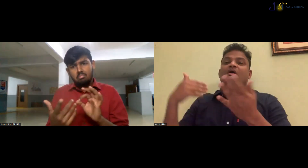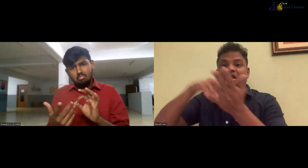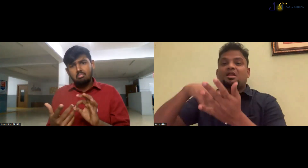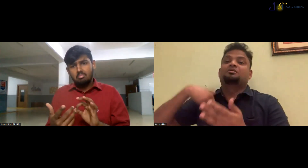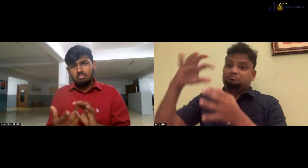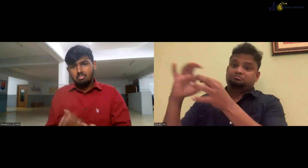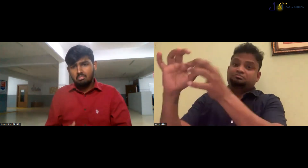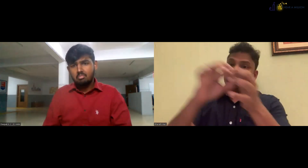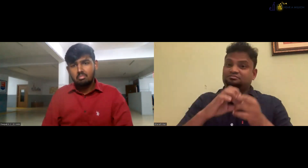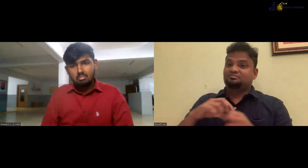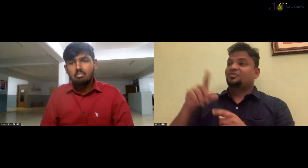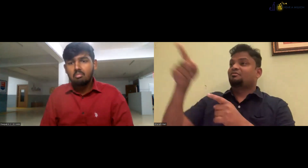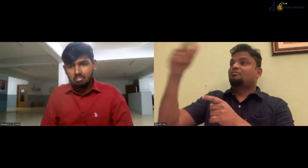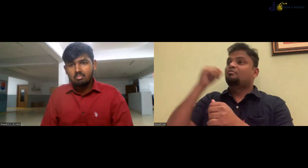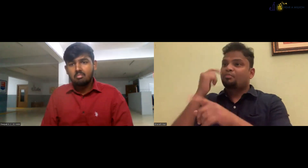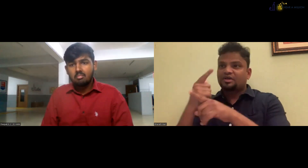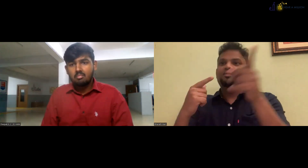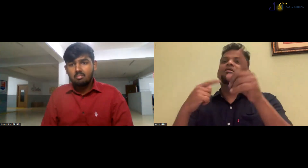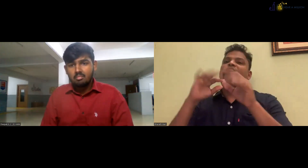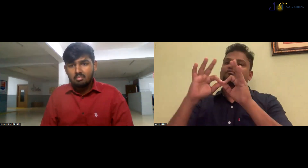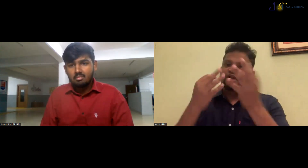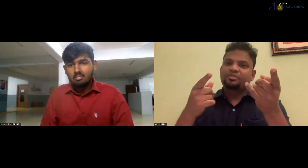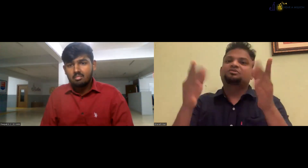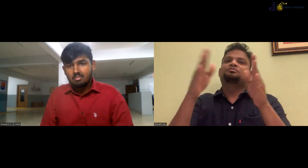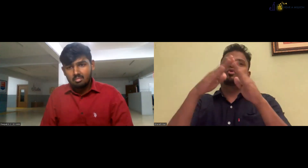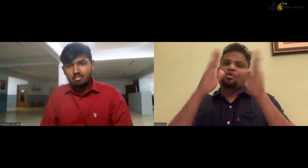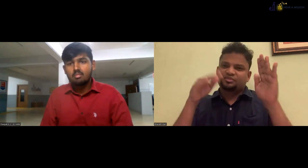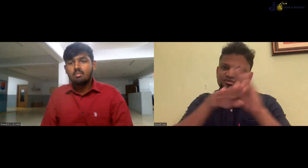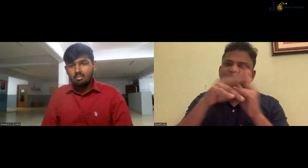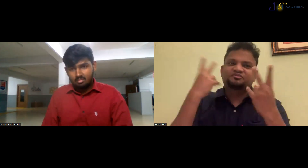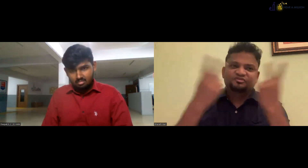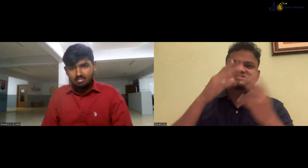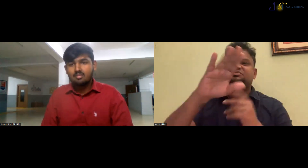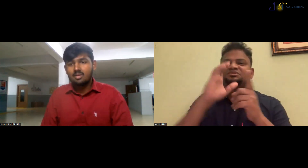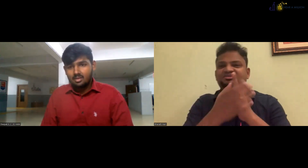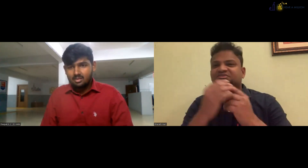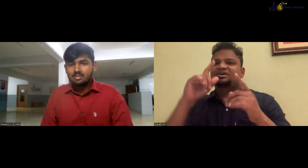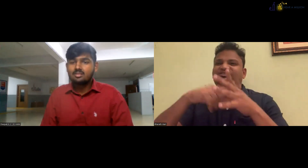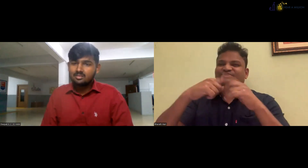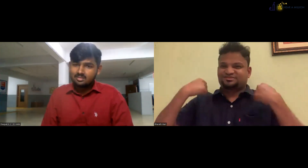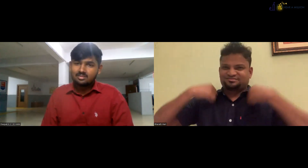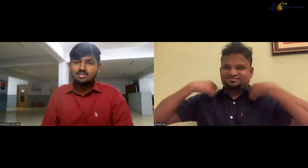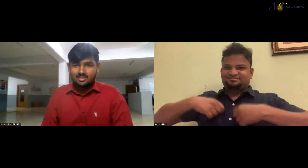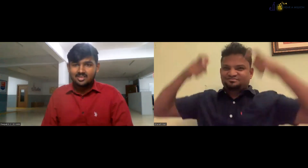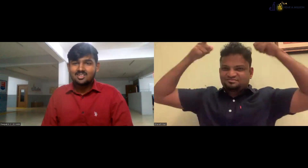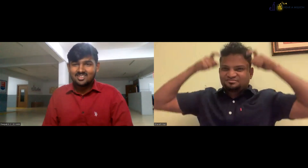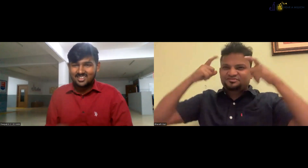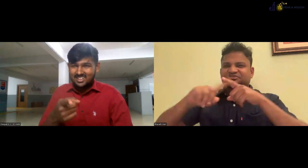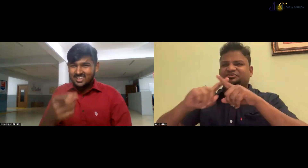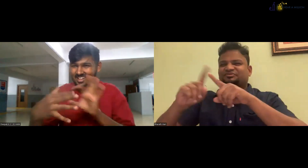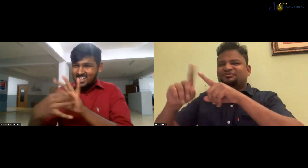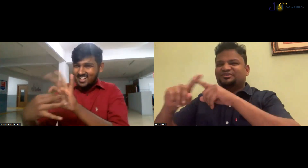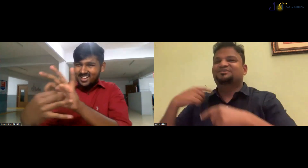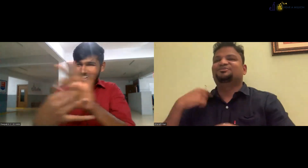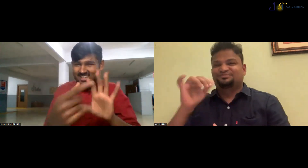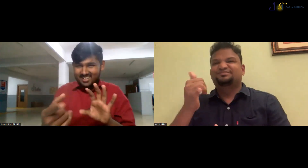Then it was easier. So I tried to connect with local people as well. I met with the family members